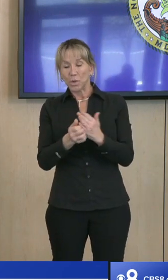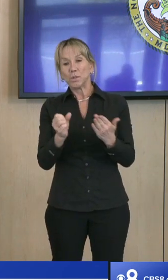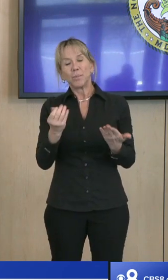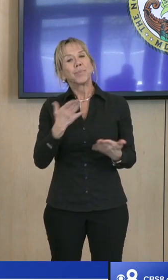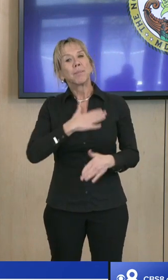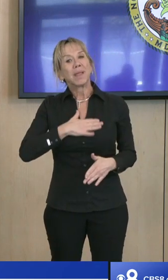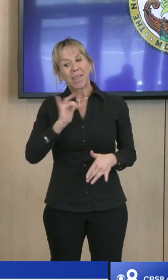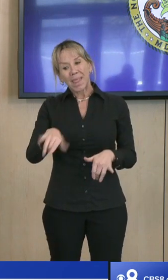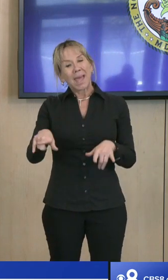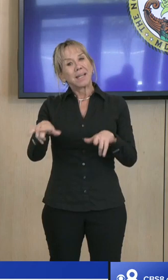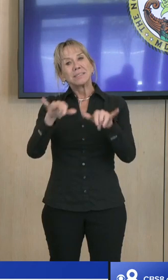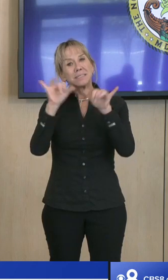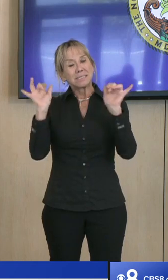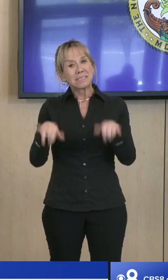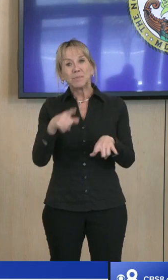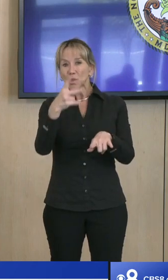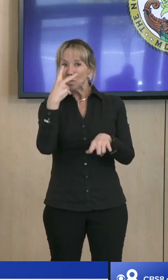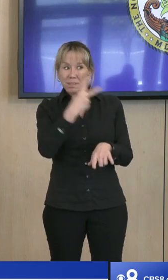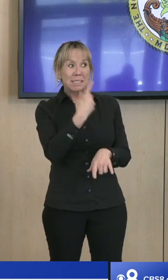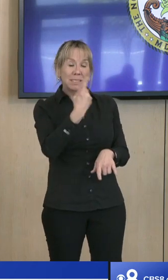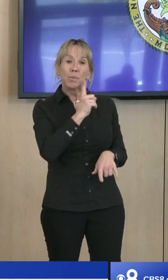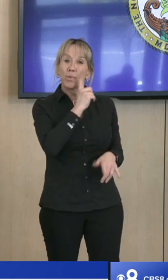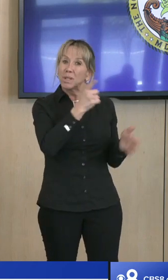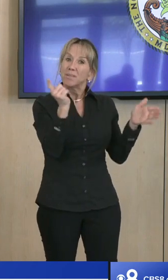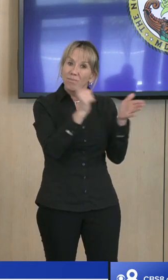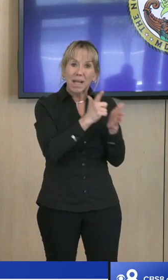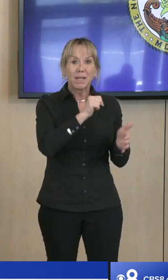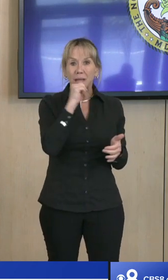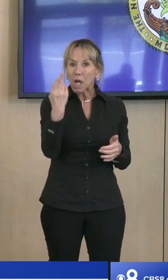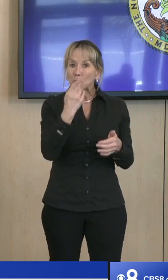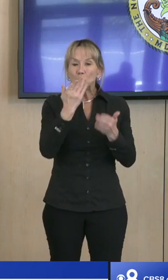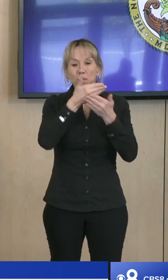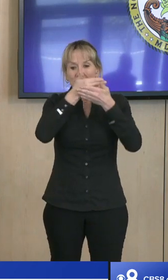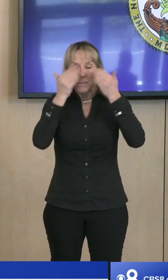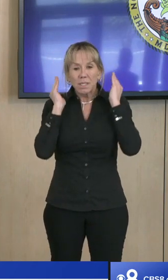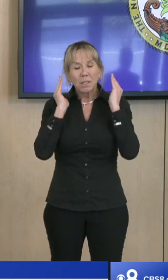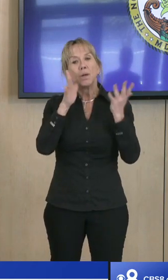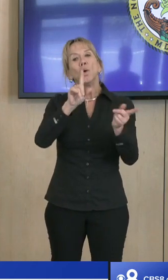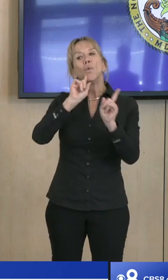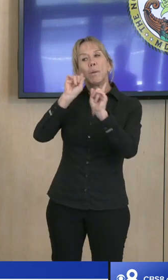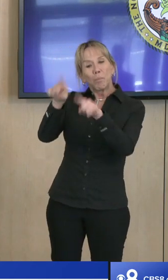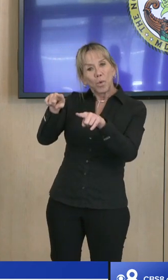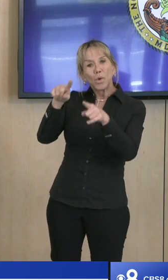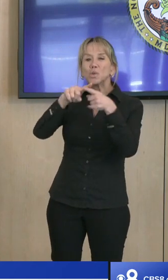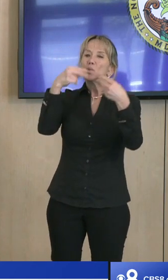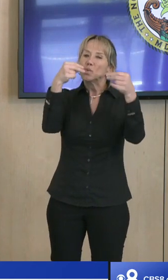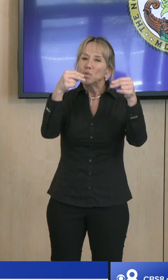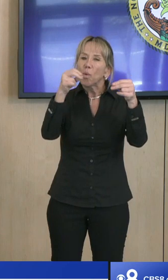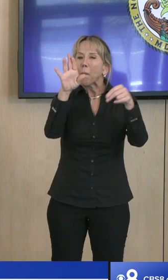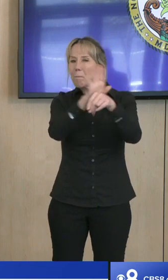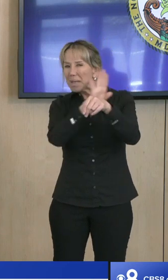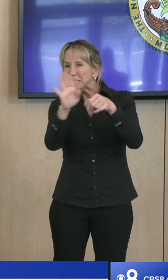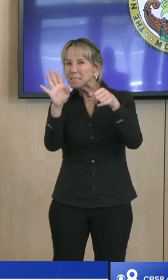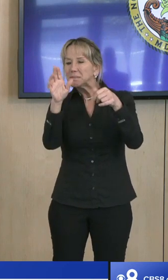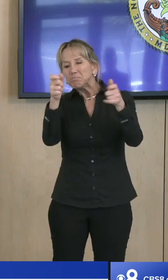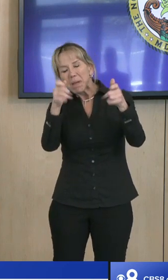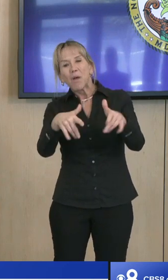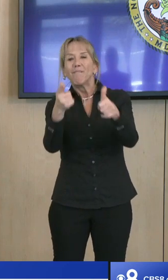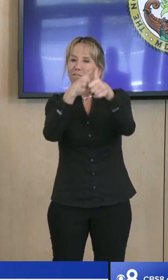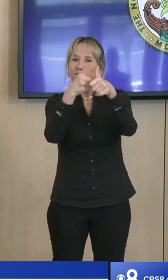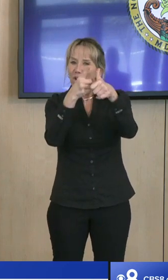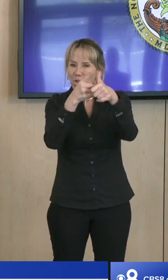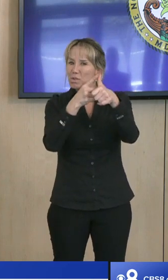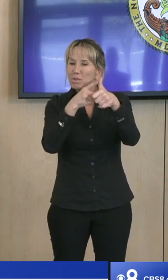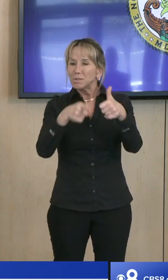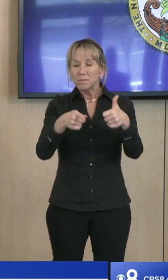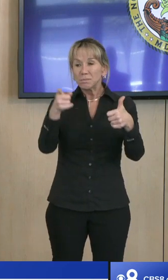this system. If you see a violation of the facial covering order, report it to the store or business manager first. If